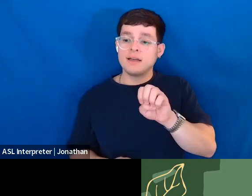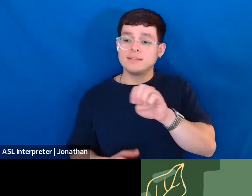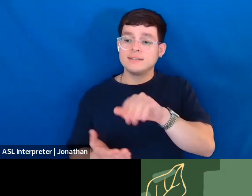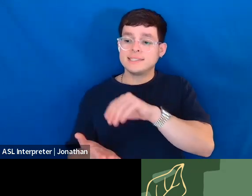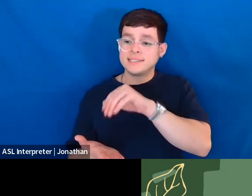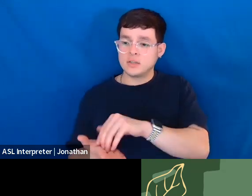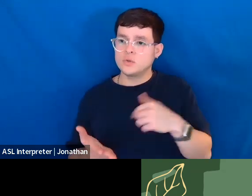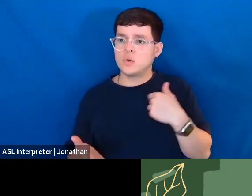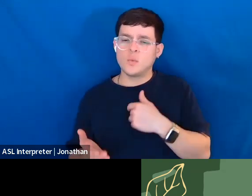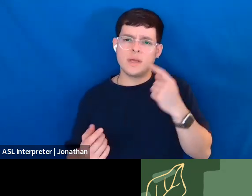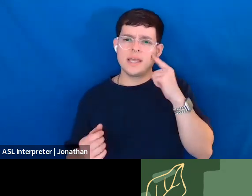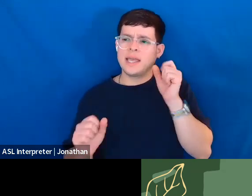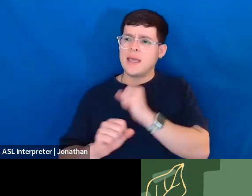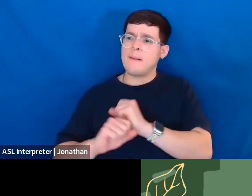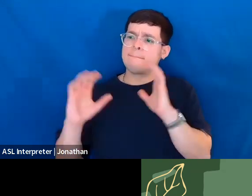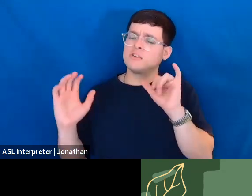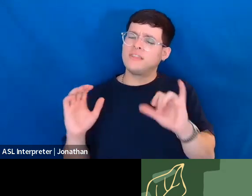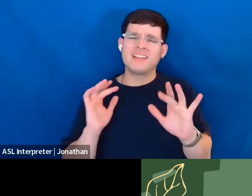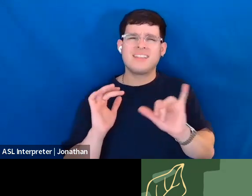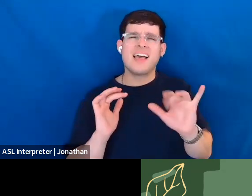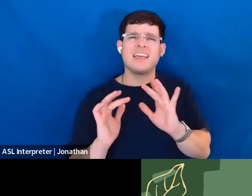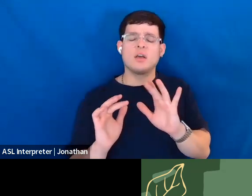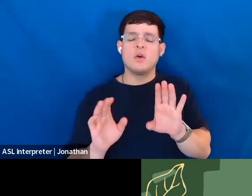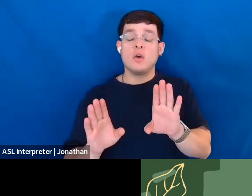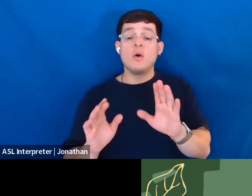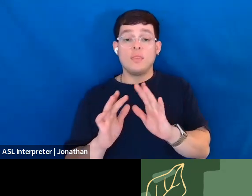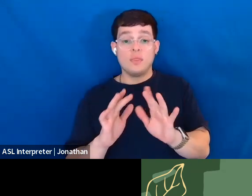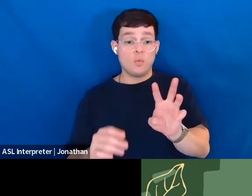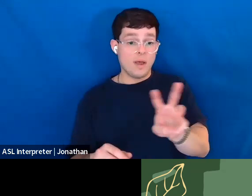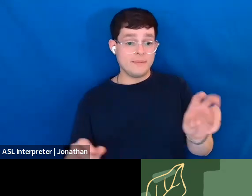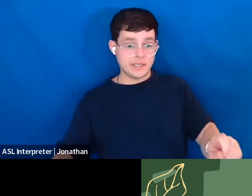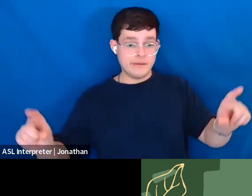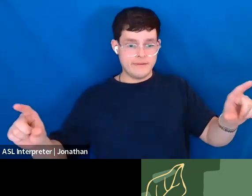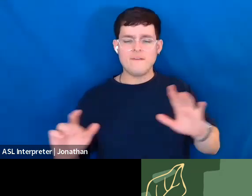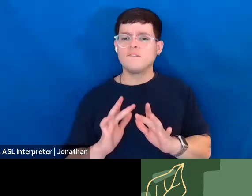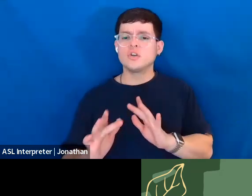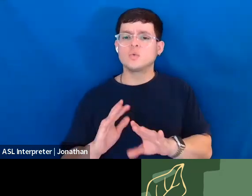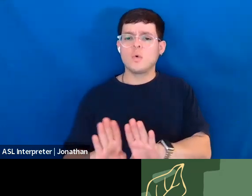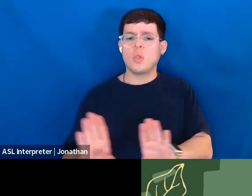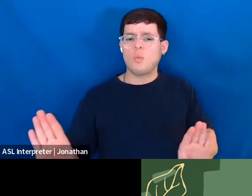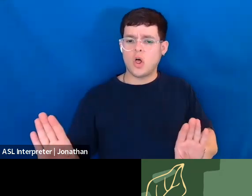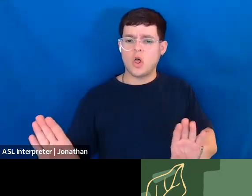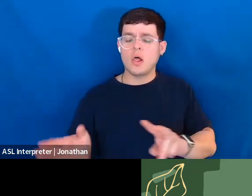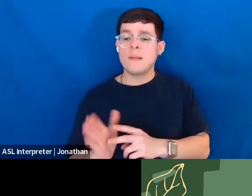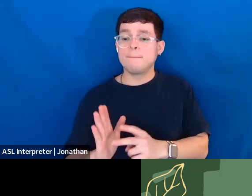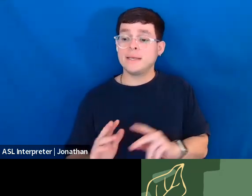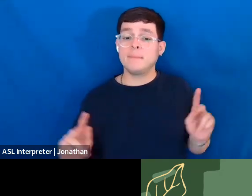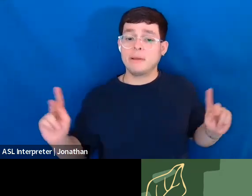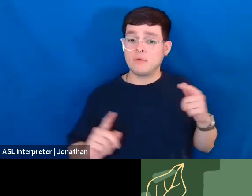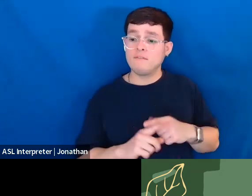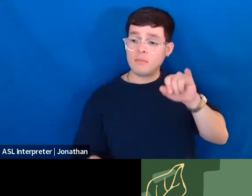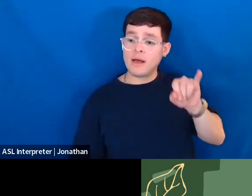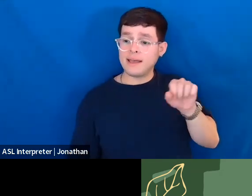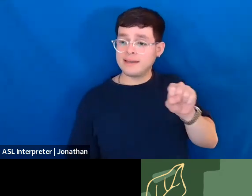a virtual wall on the website where essentially folks from the ISE community